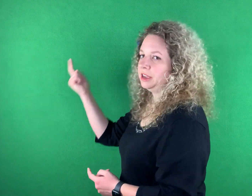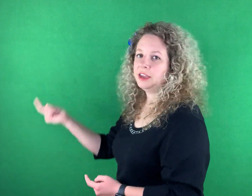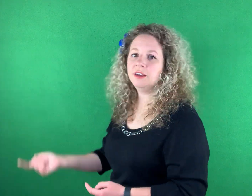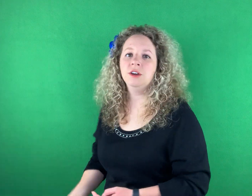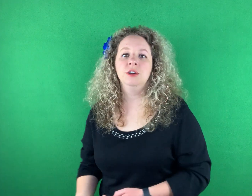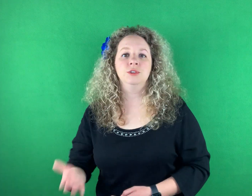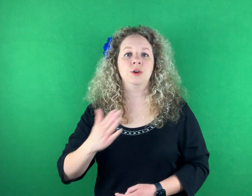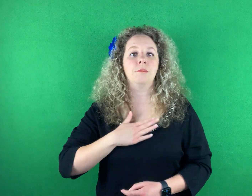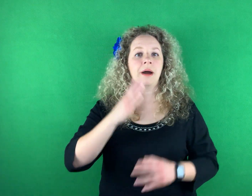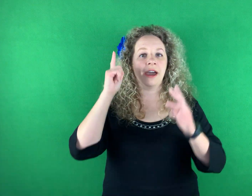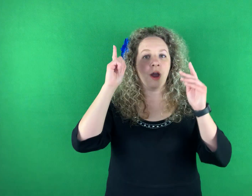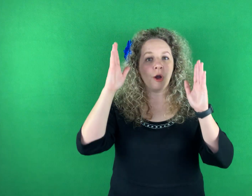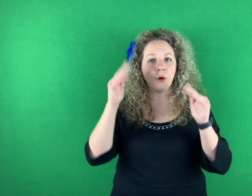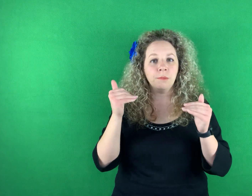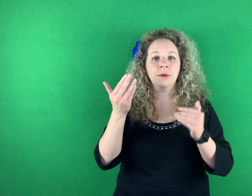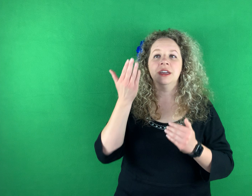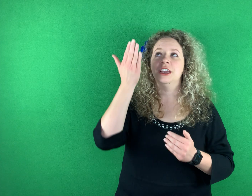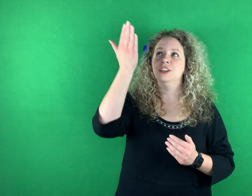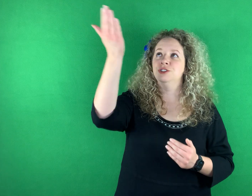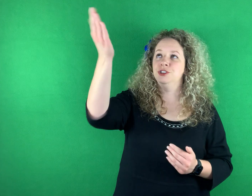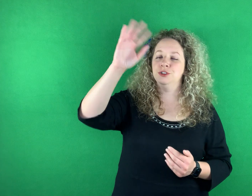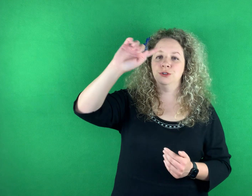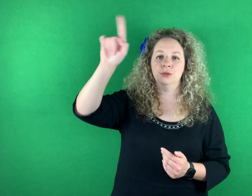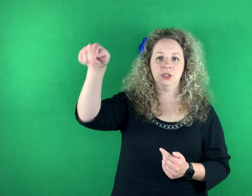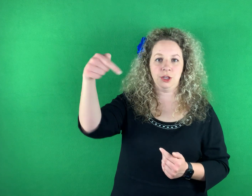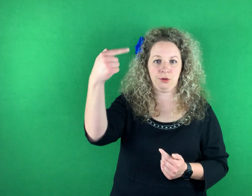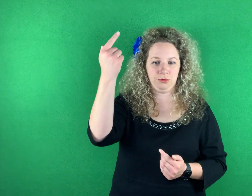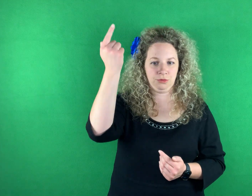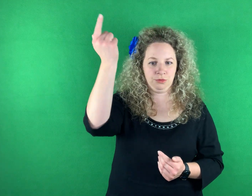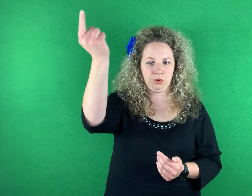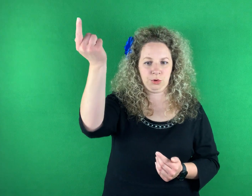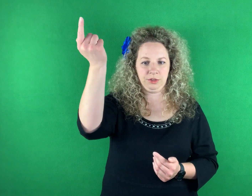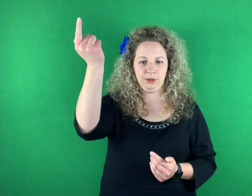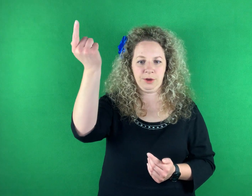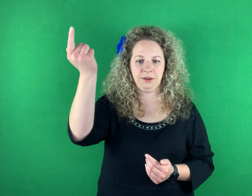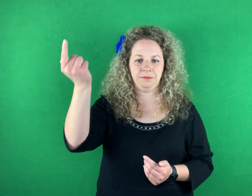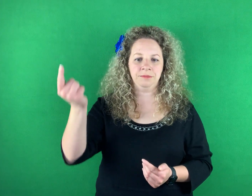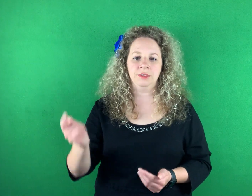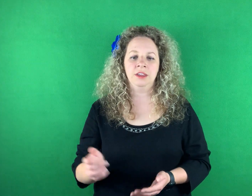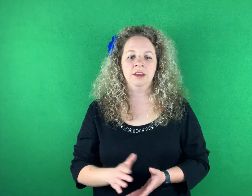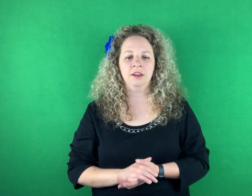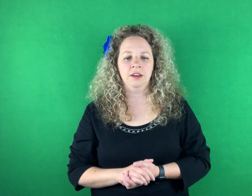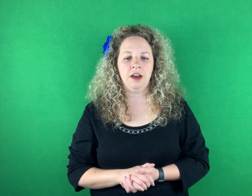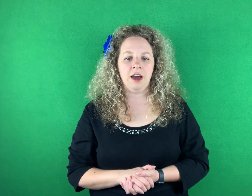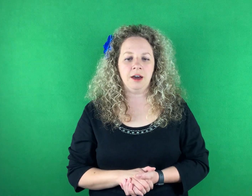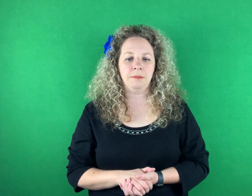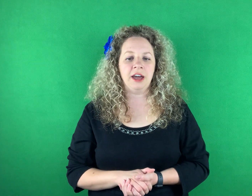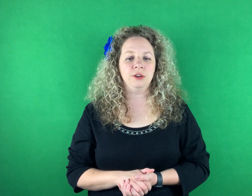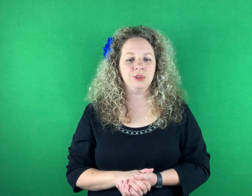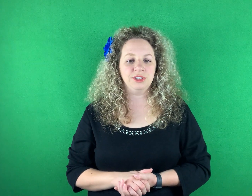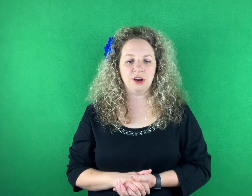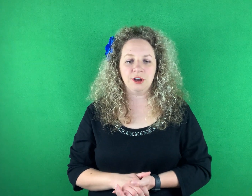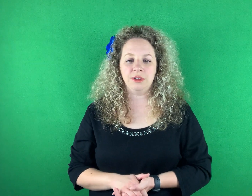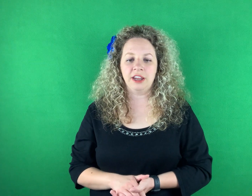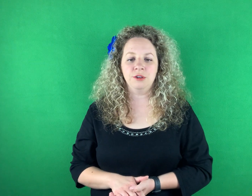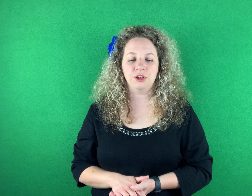okay? So my hope is you alone, or only one. I know the sorrow and I know the